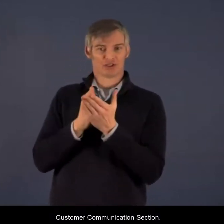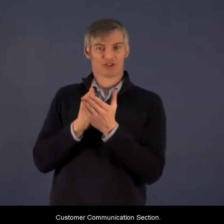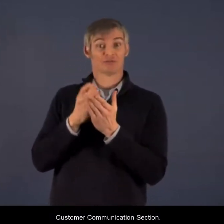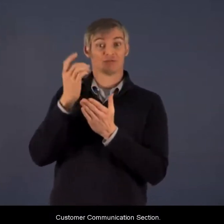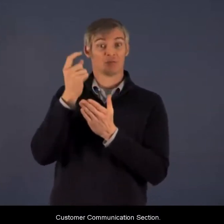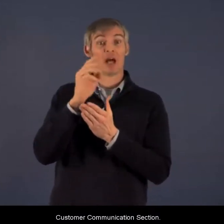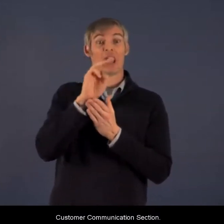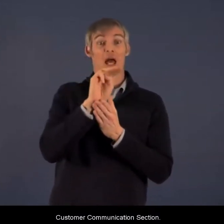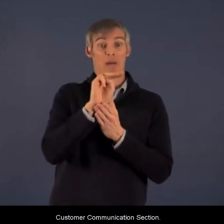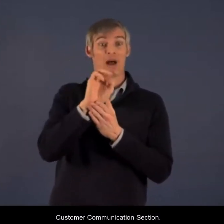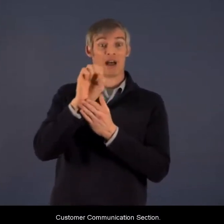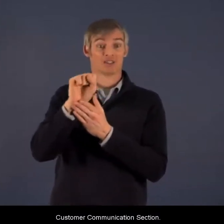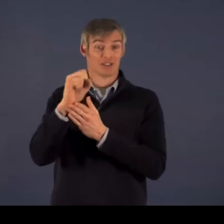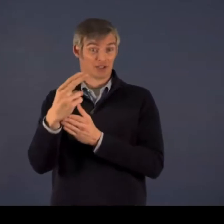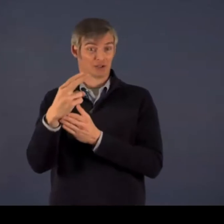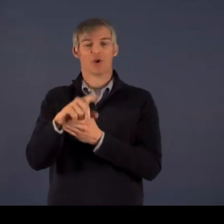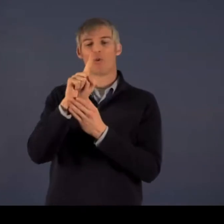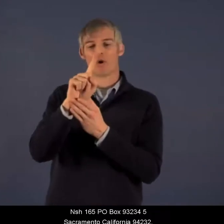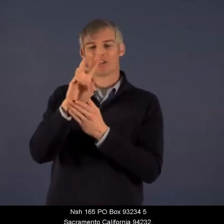Customer Communications Section,